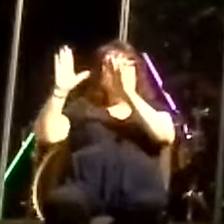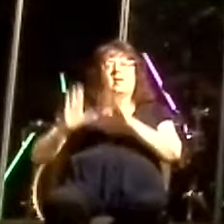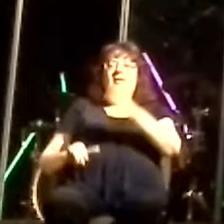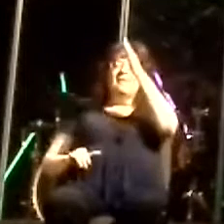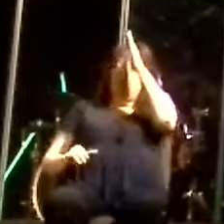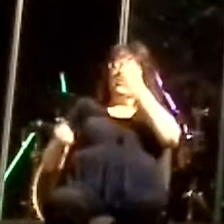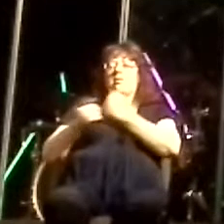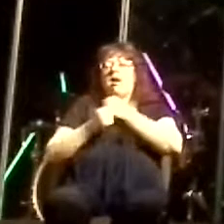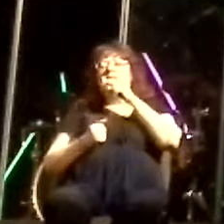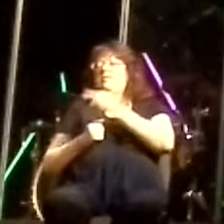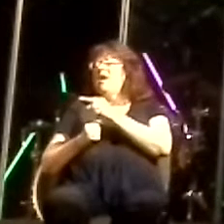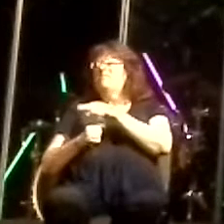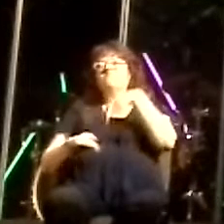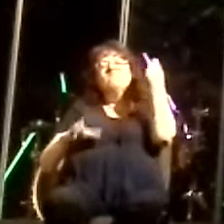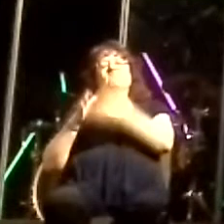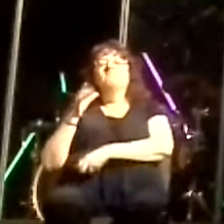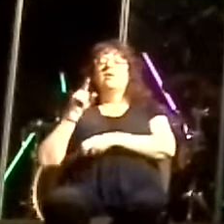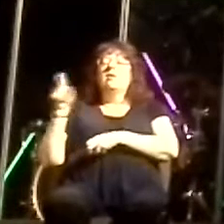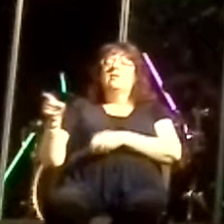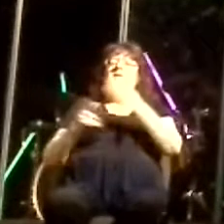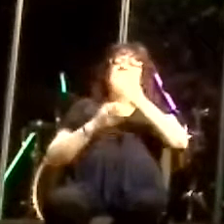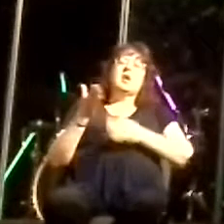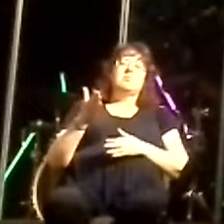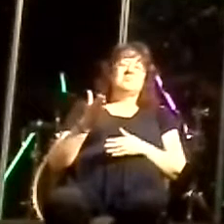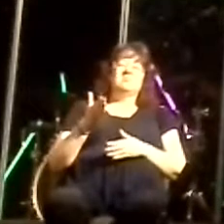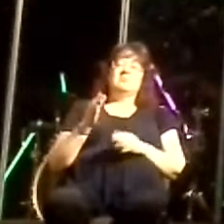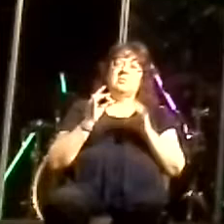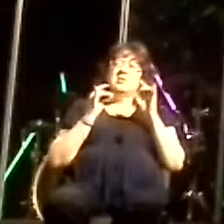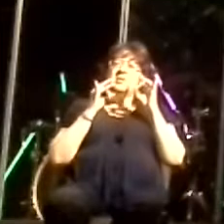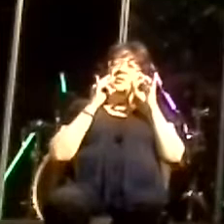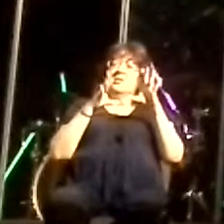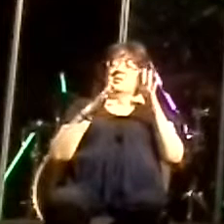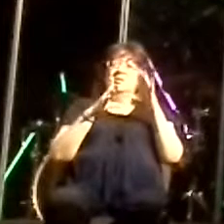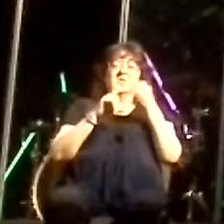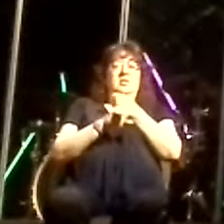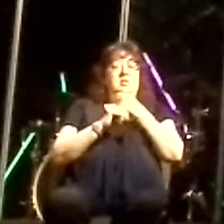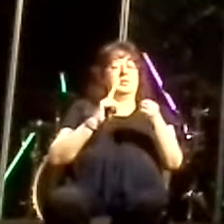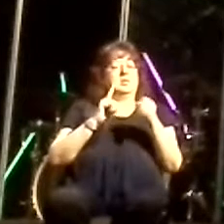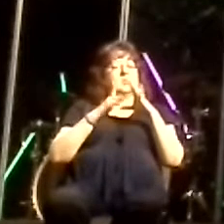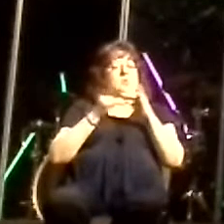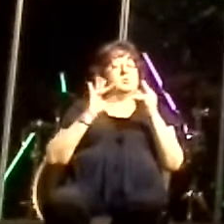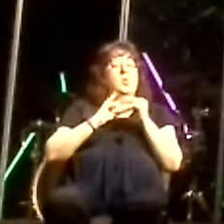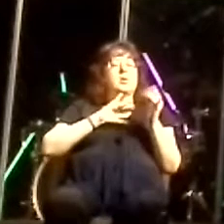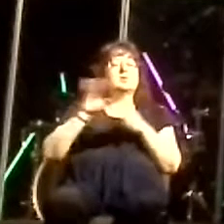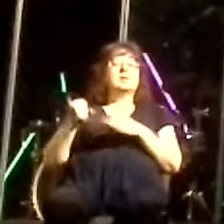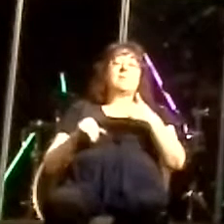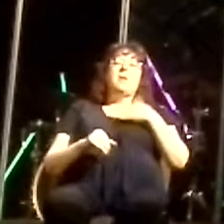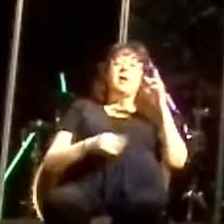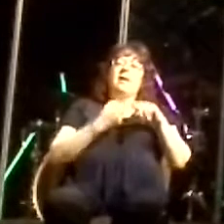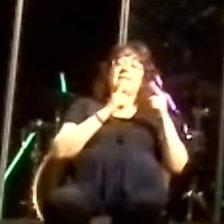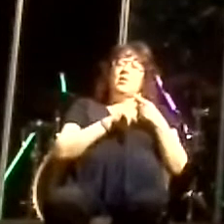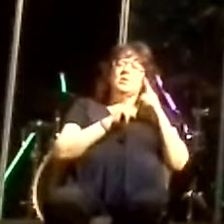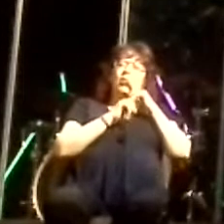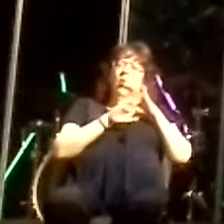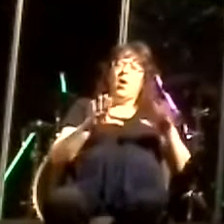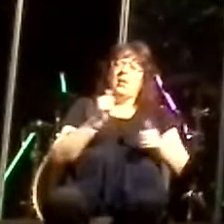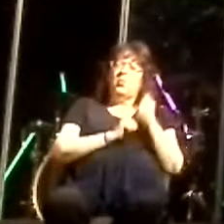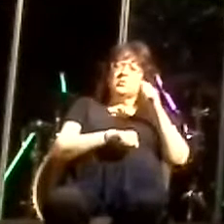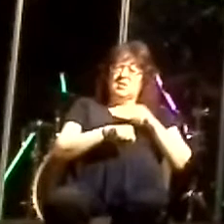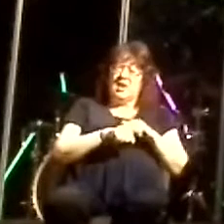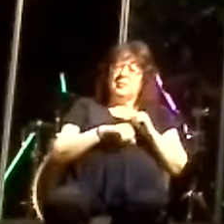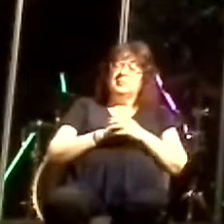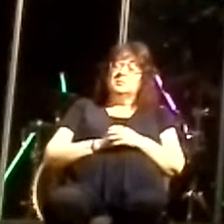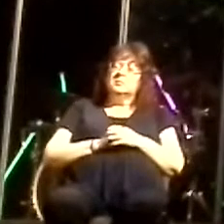stories of fathers who loved them and were all in. Some had absolutely devastating stories. One of my friends was quiet most of the time,